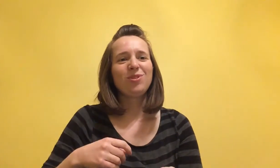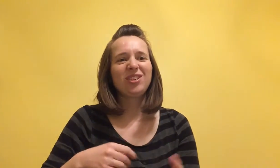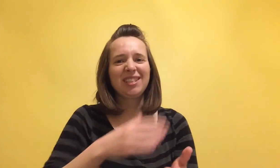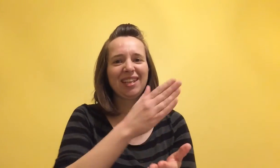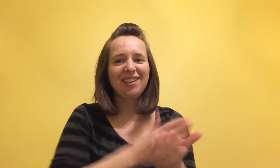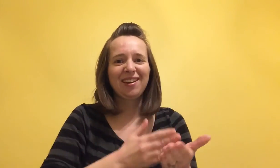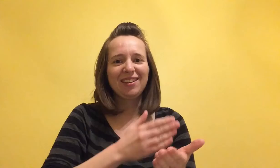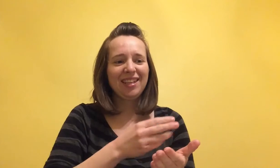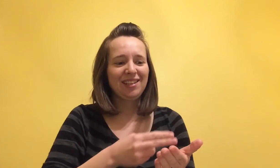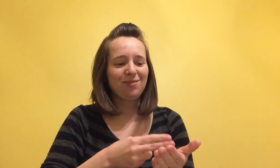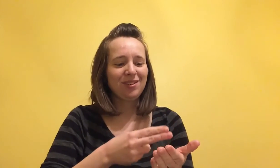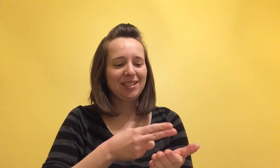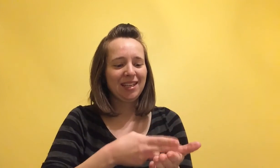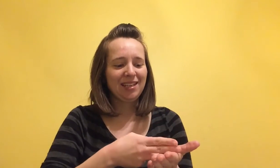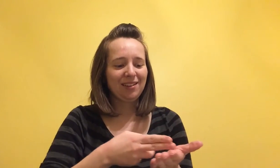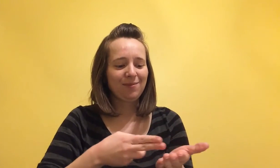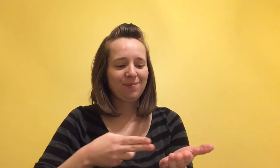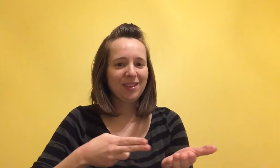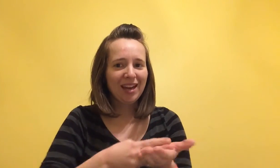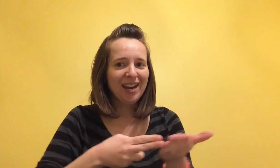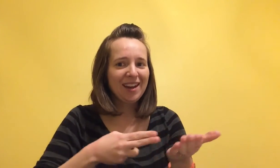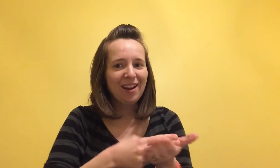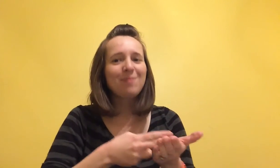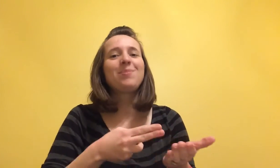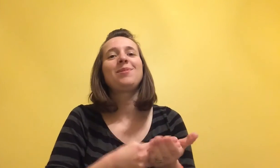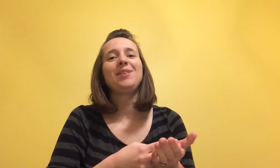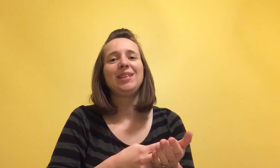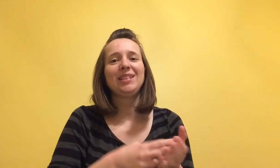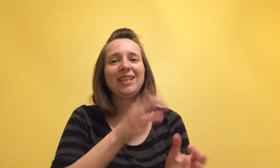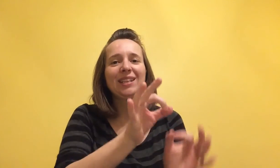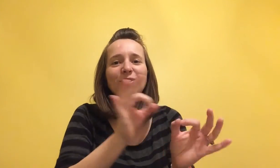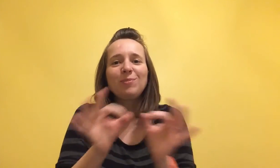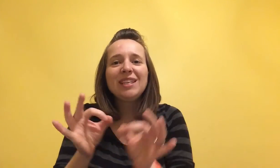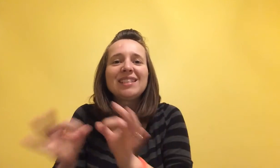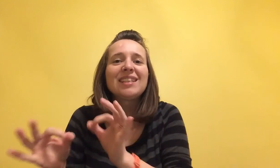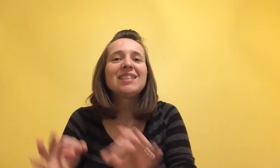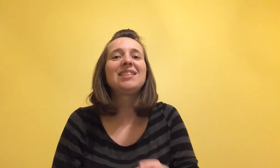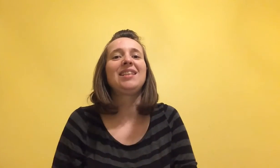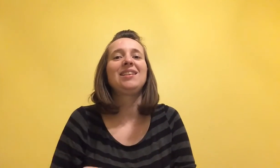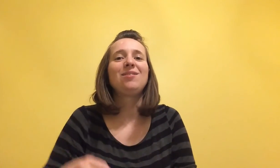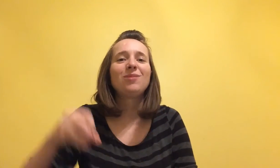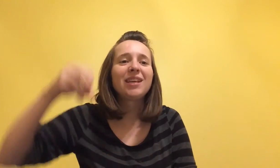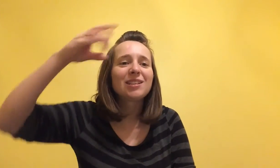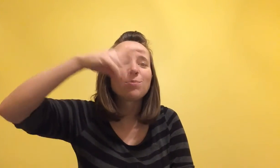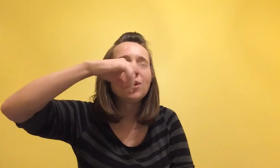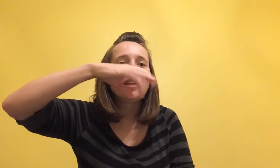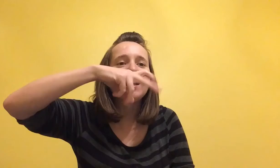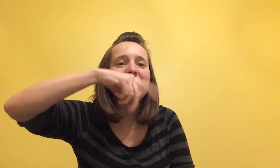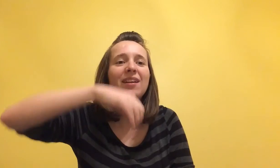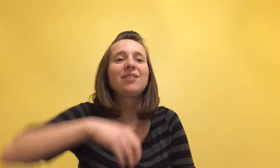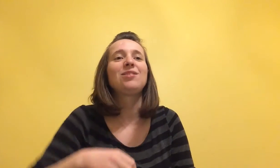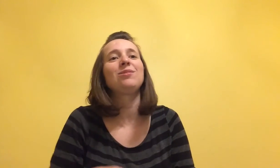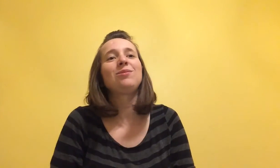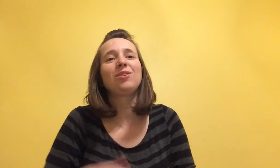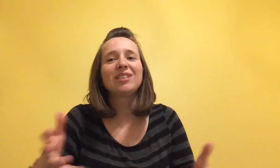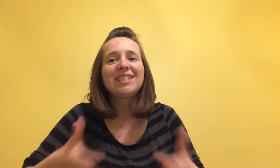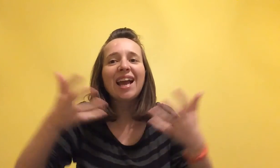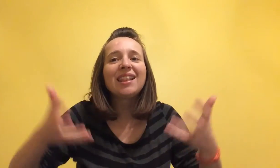just cut it up into like little pieces, and then you like sprinkle it onto your